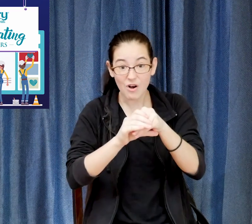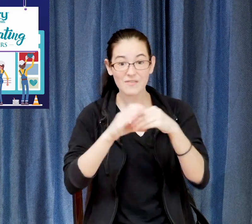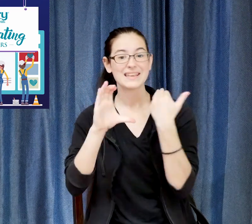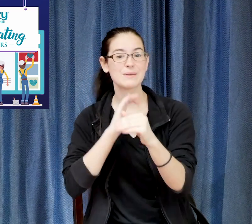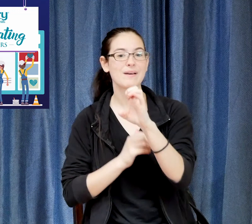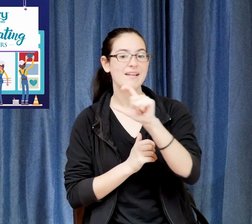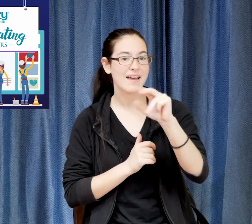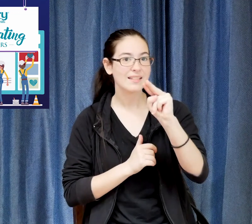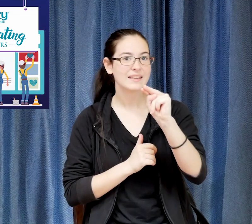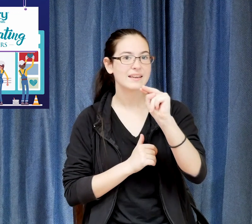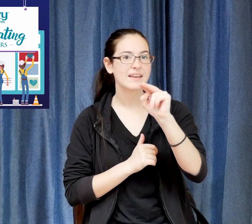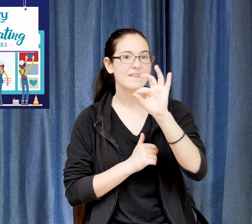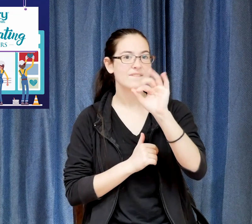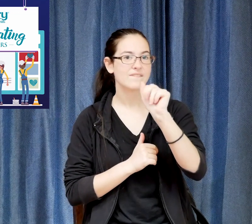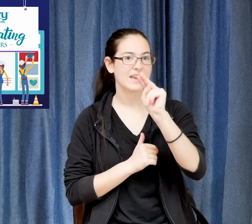at